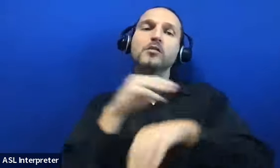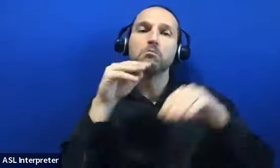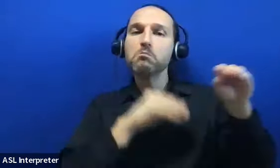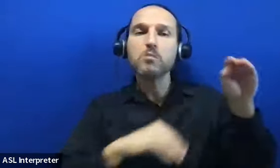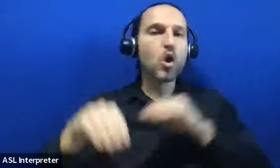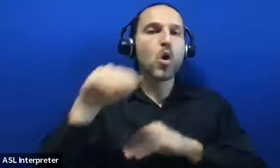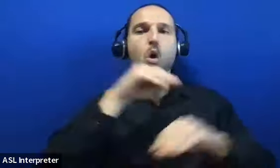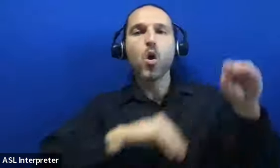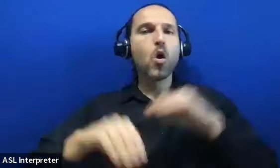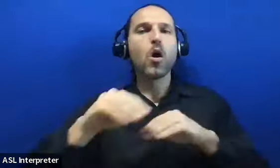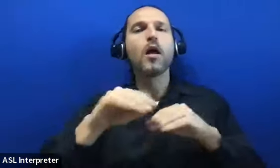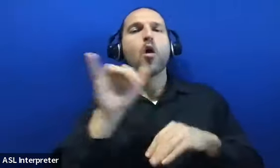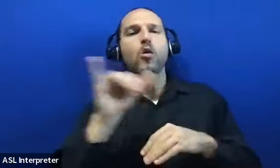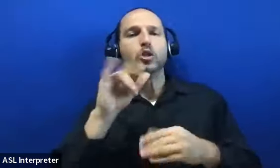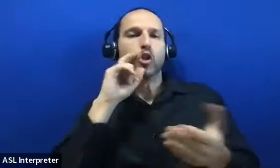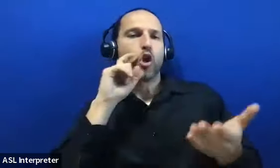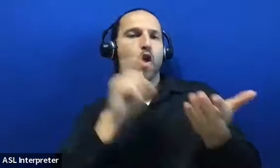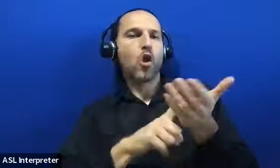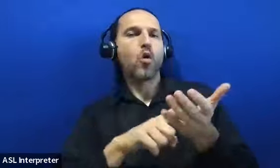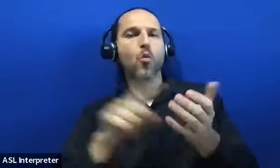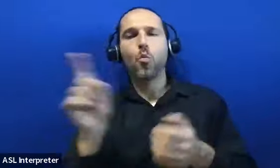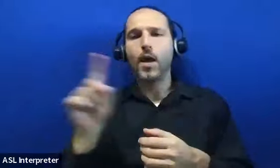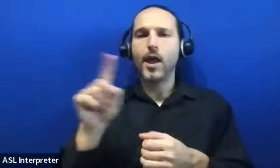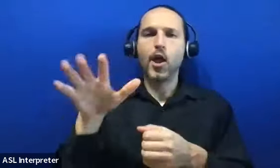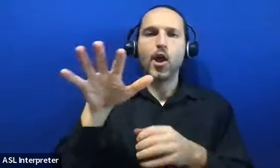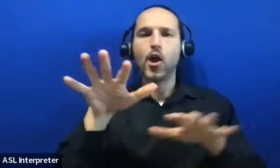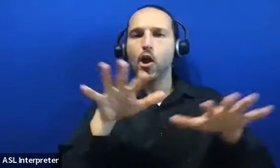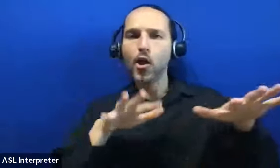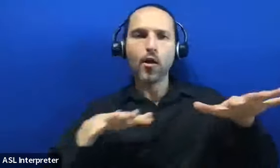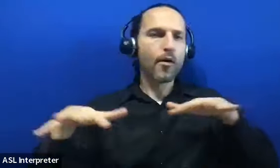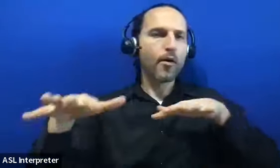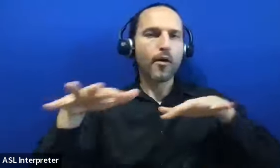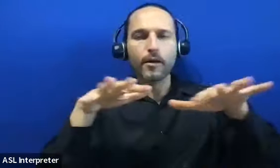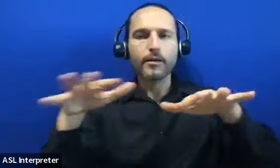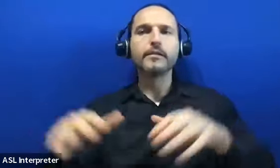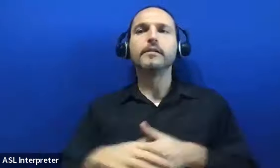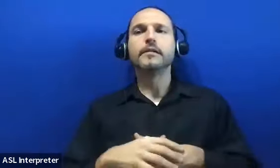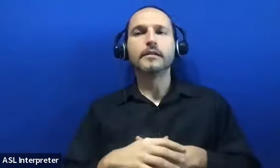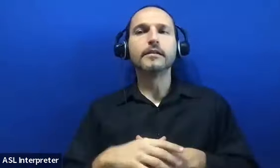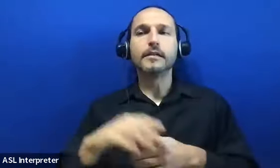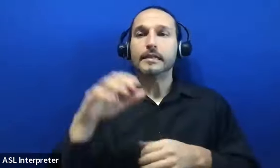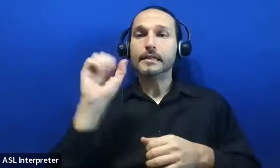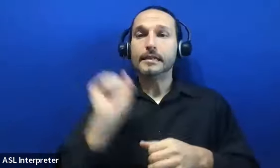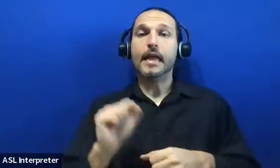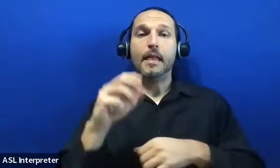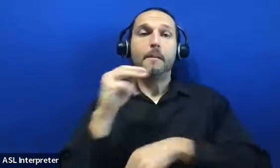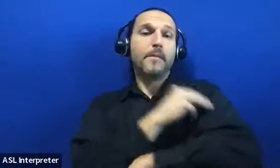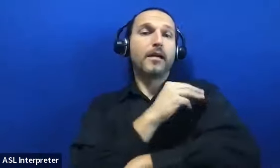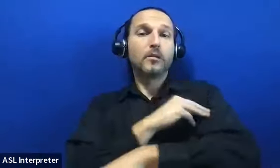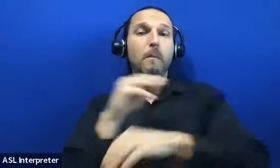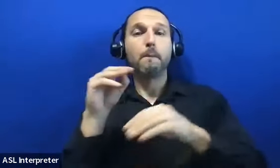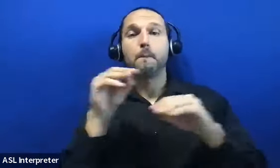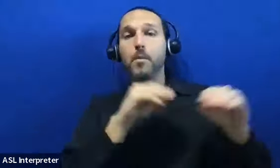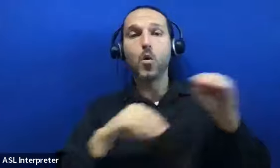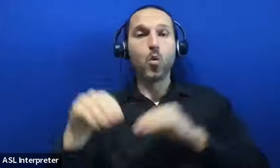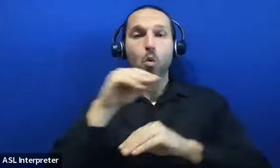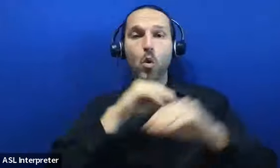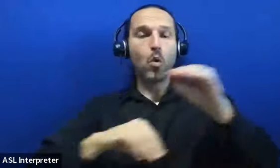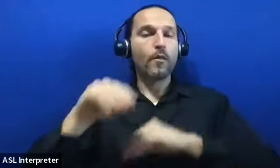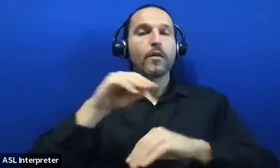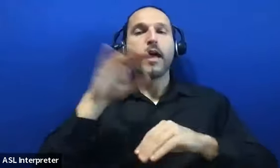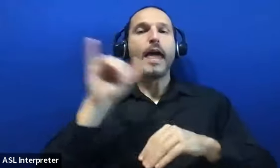muscles sense where they are, right? So we have the ability to move the muscles and the ability for the